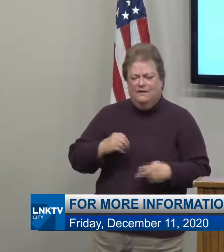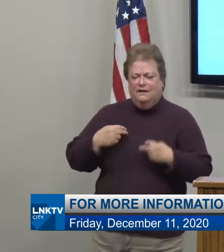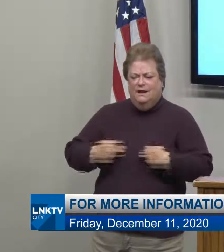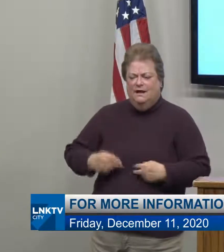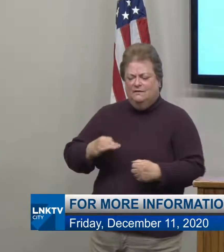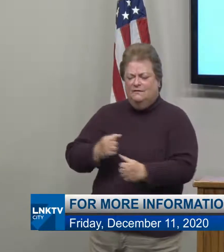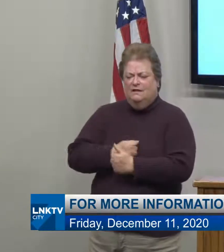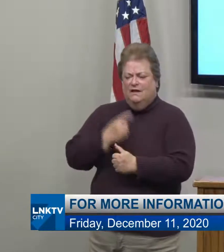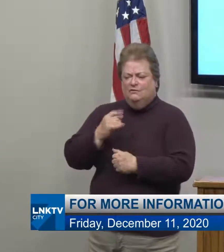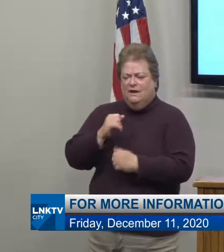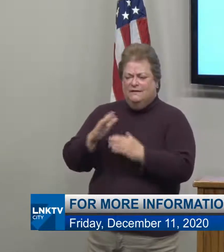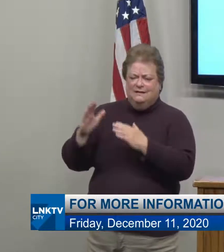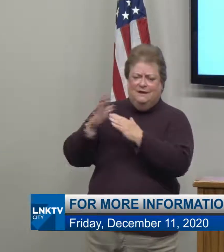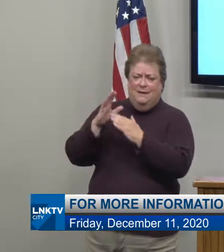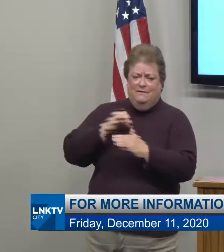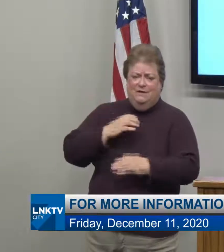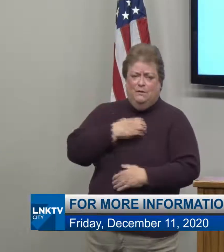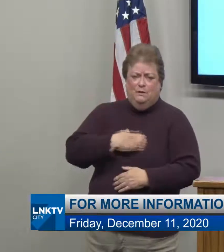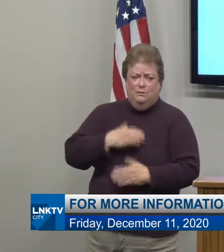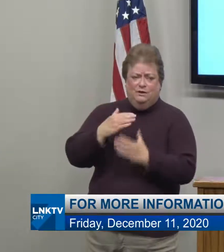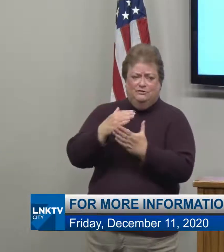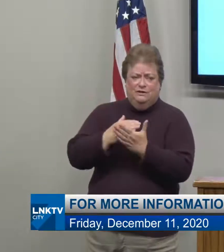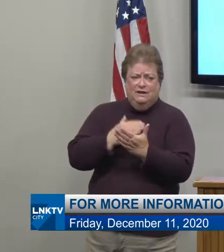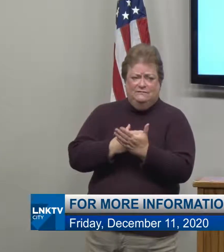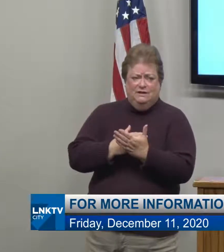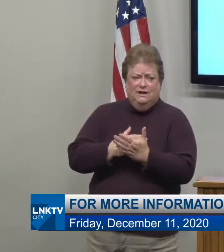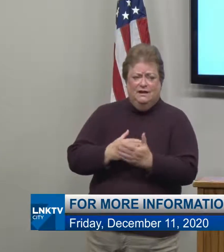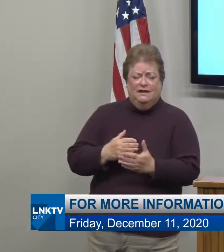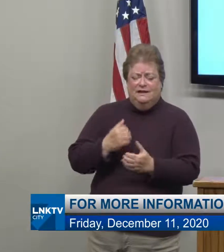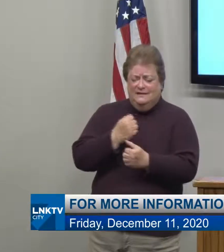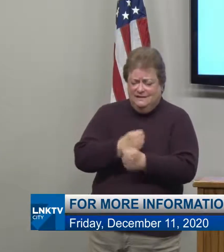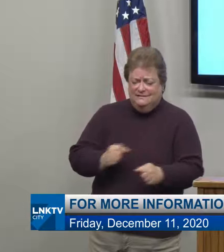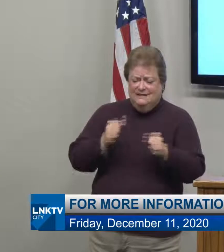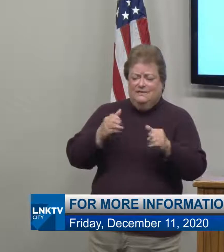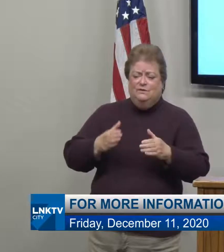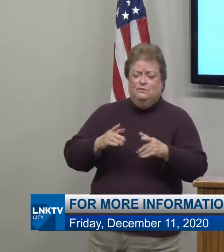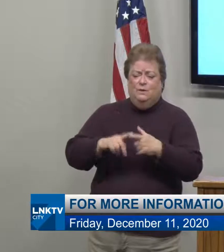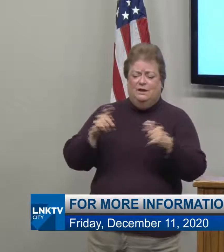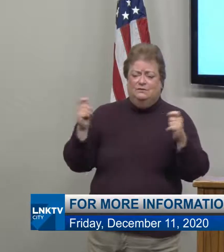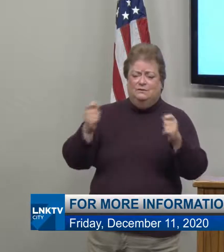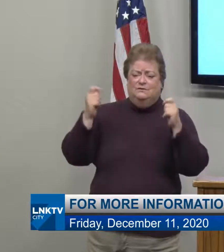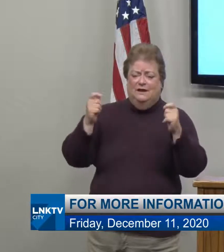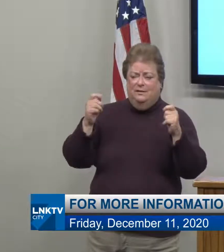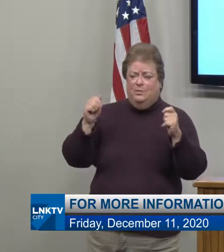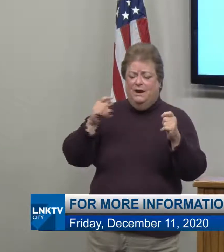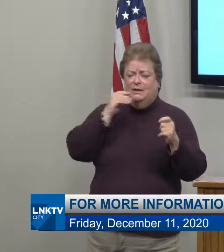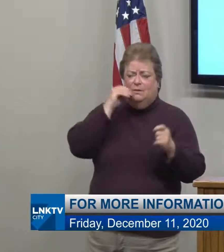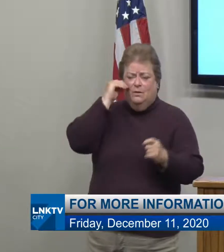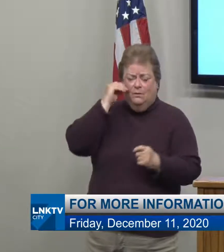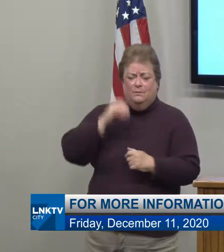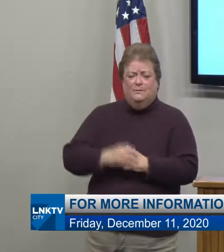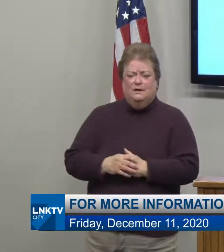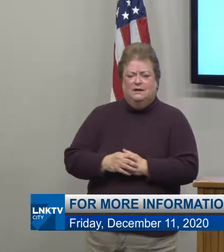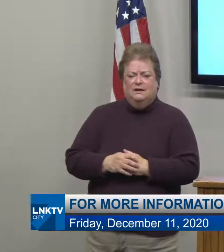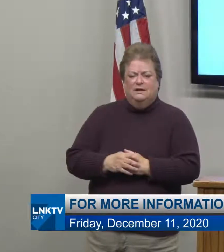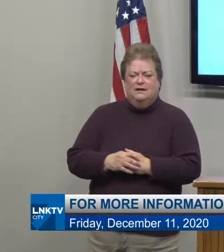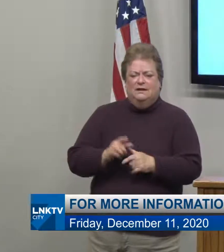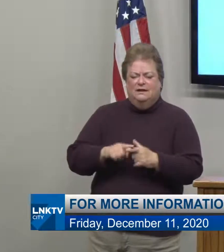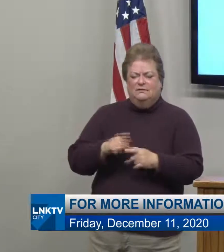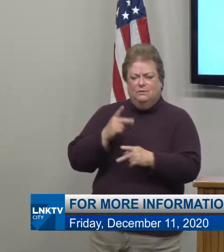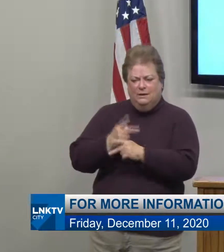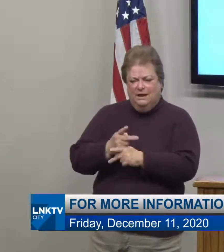at the top of our wish list. The safest way to celebrate is to celebrate at home with the people in your